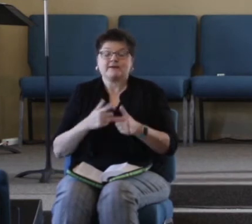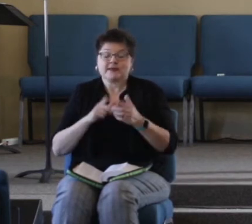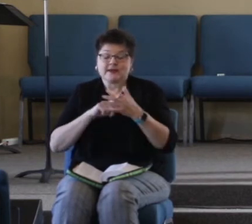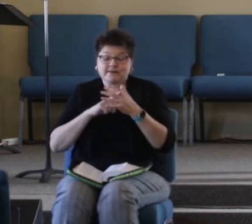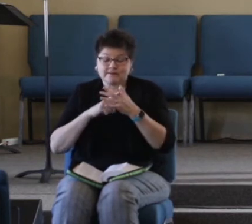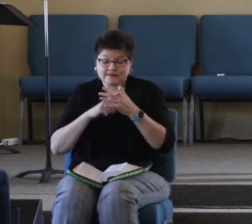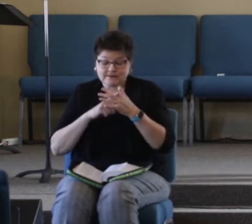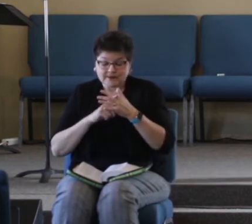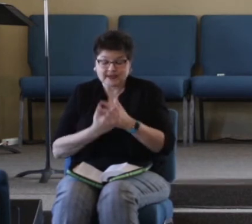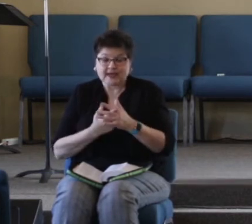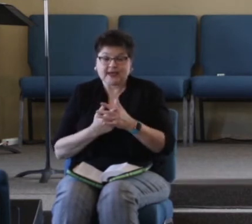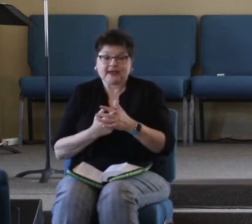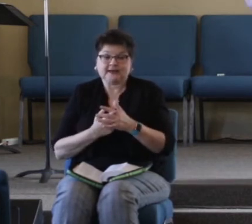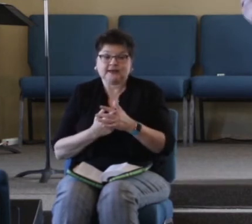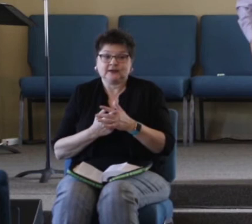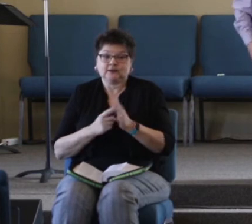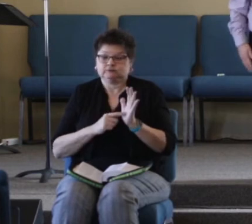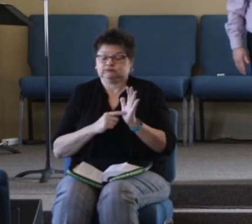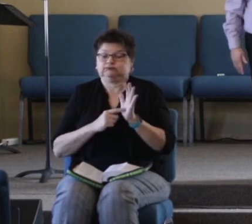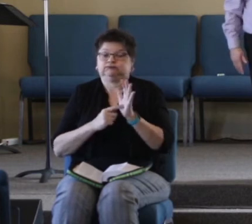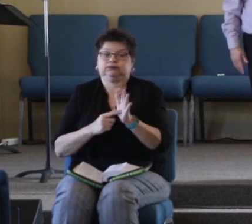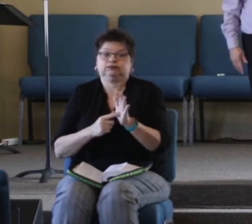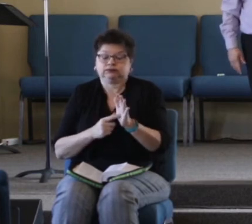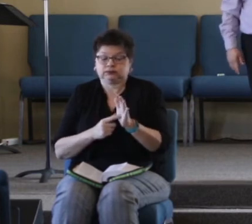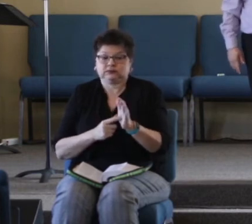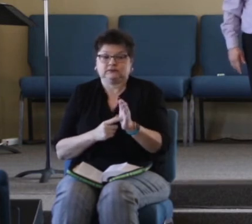to exemplify that.